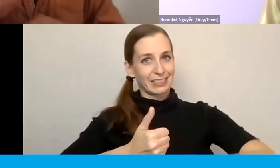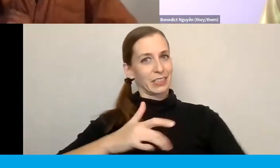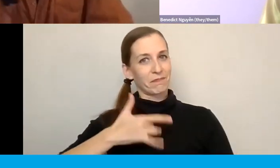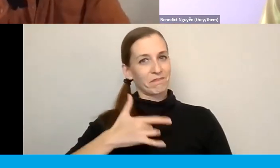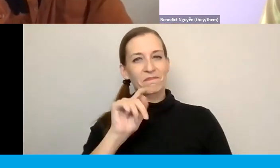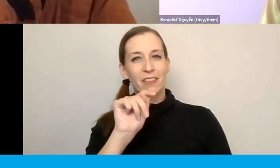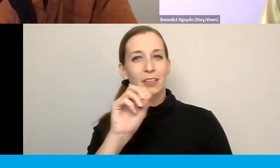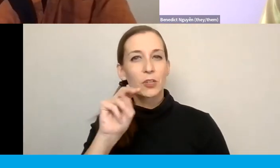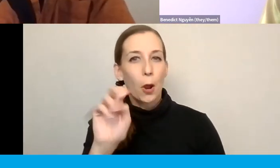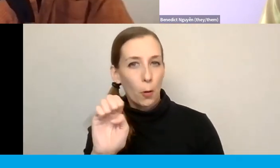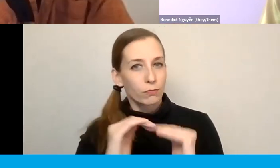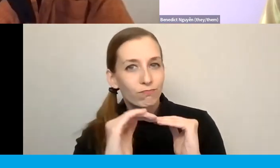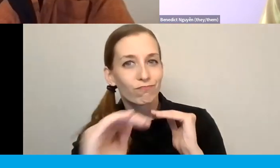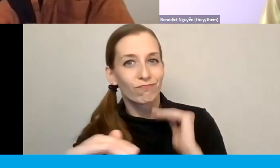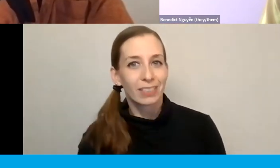almost is like,